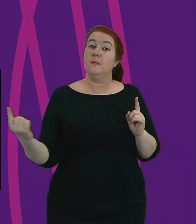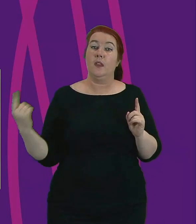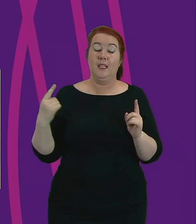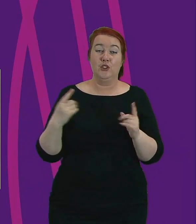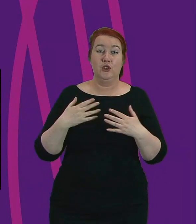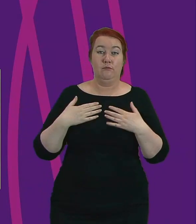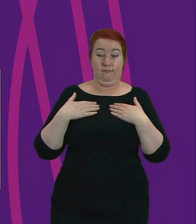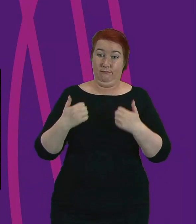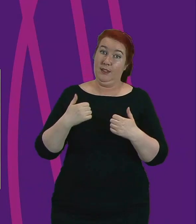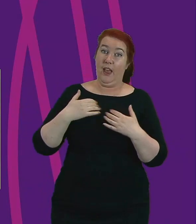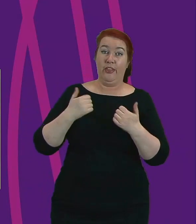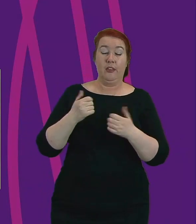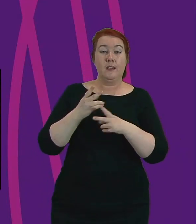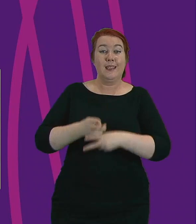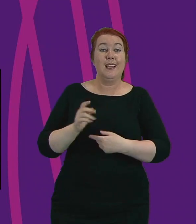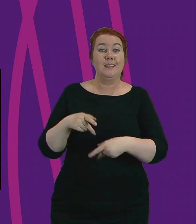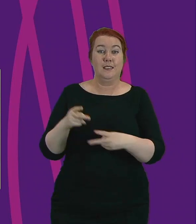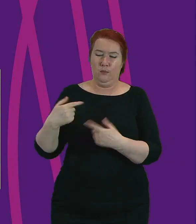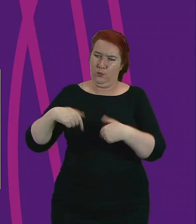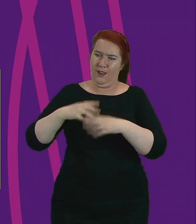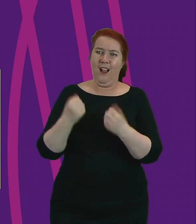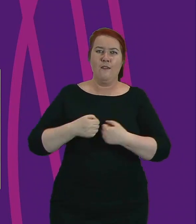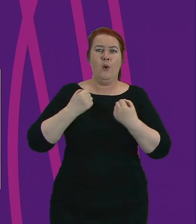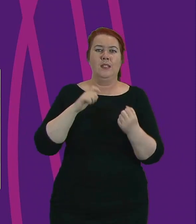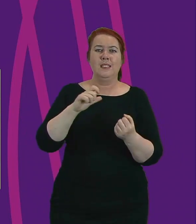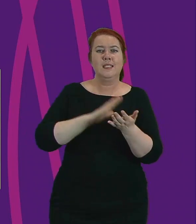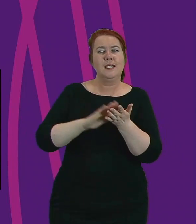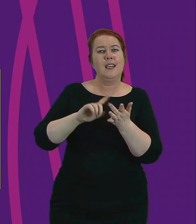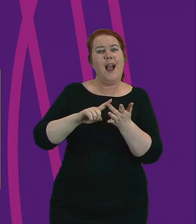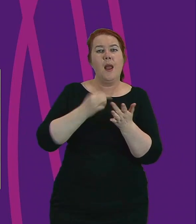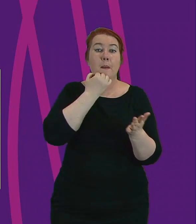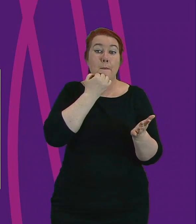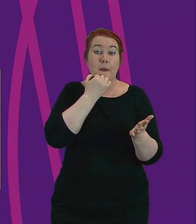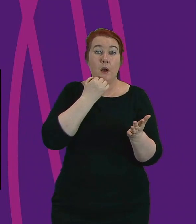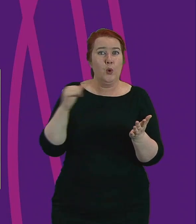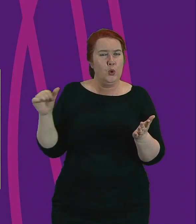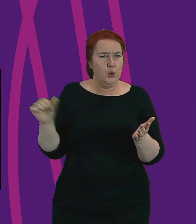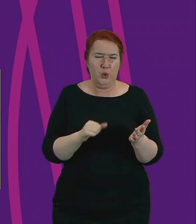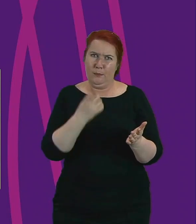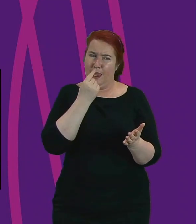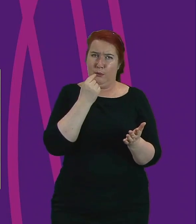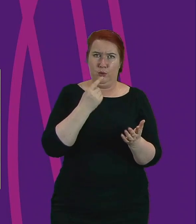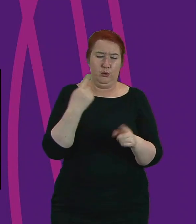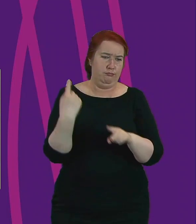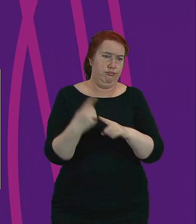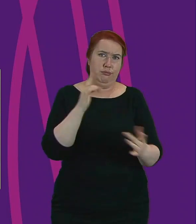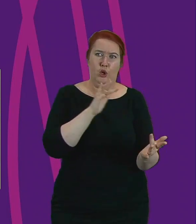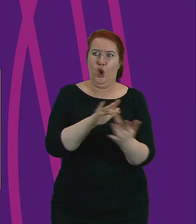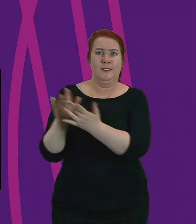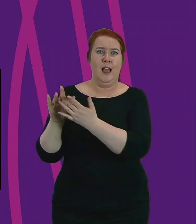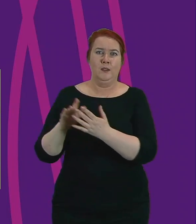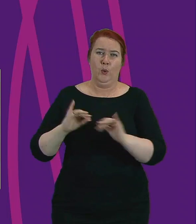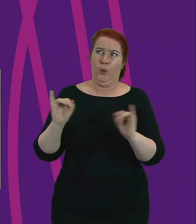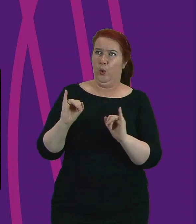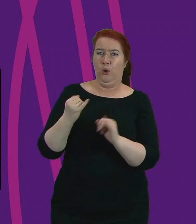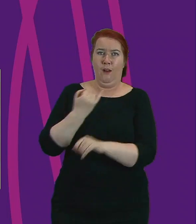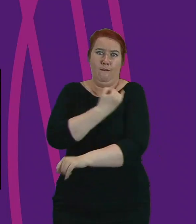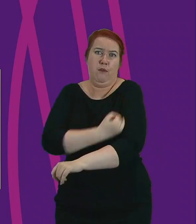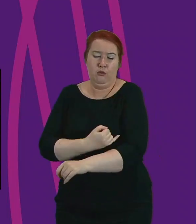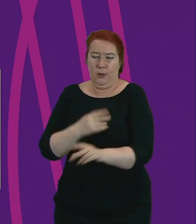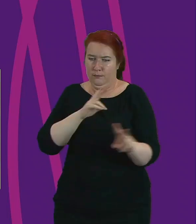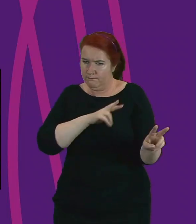the healthcare system. We should have been able to quickly identify and contact the most vulnerable by looking at the data and